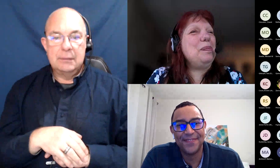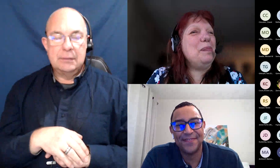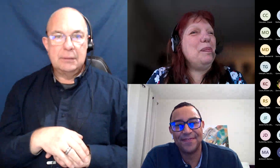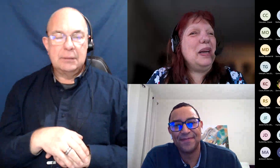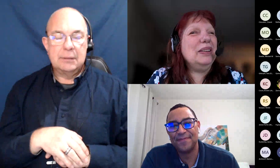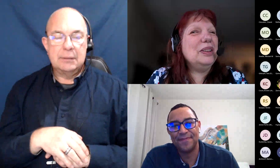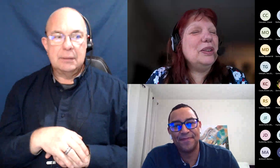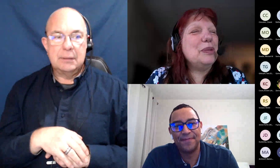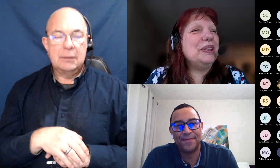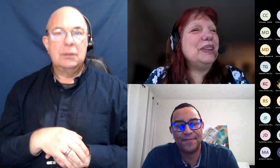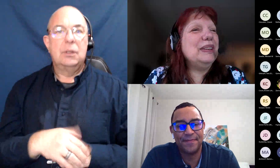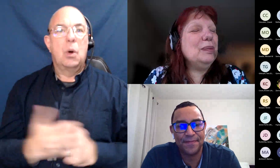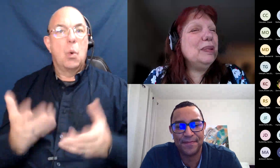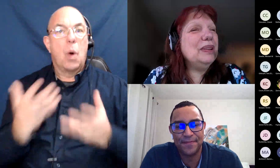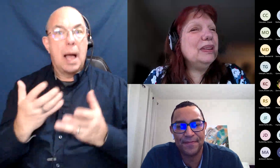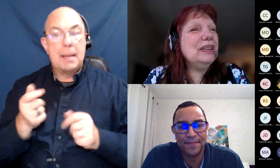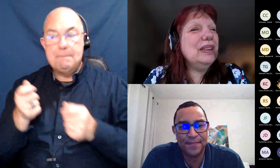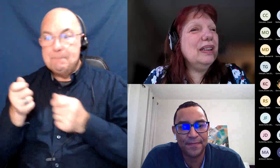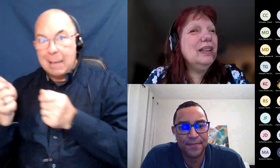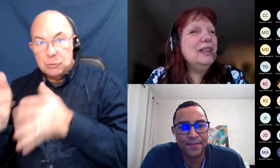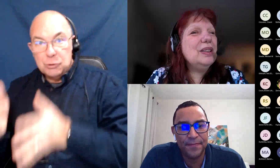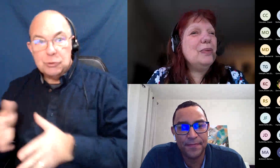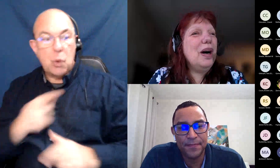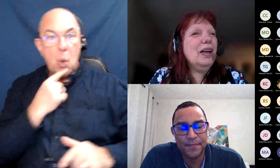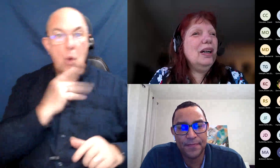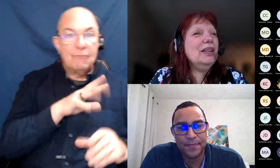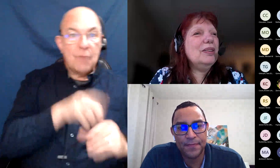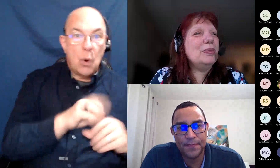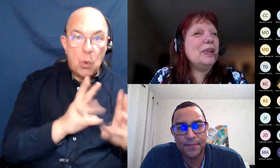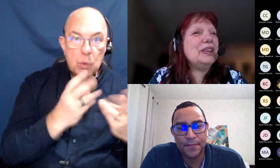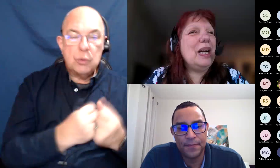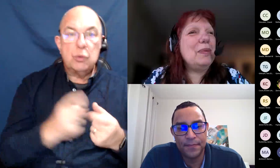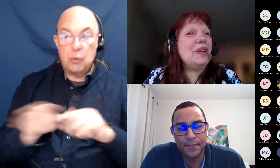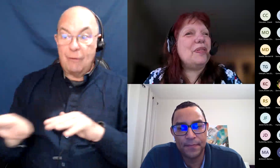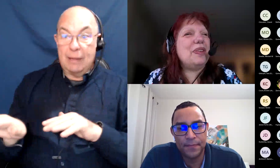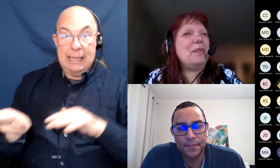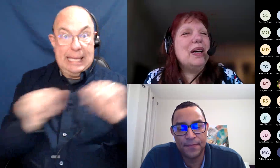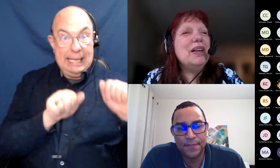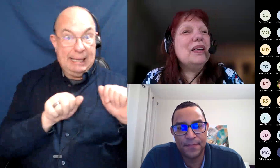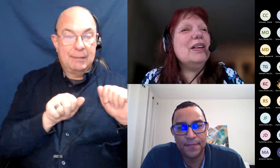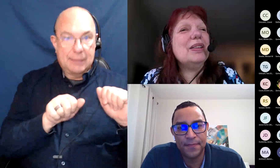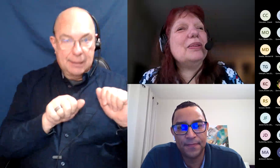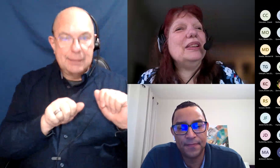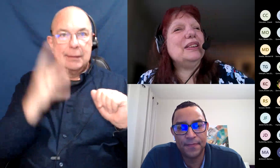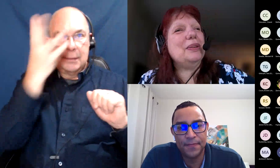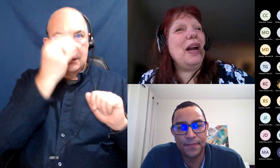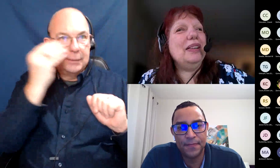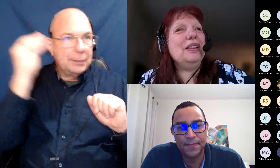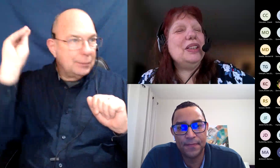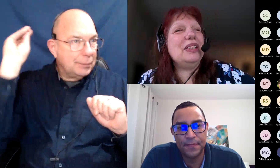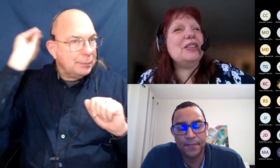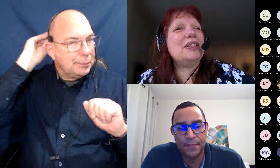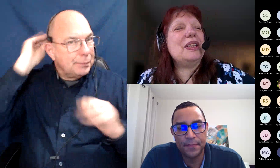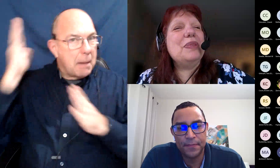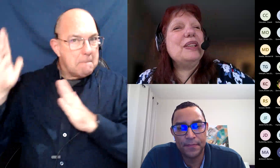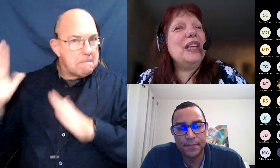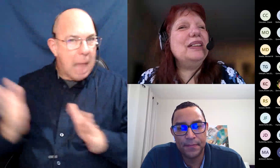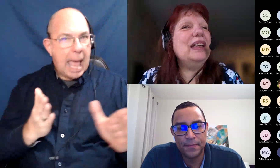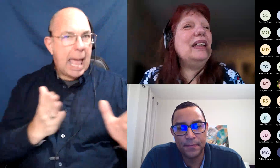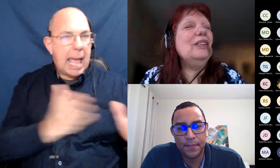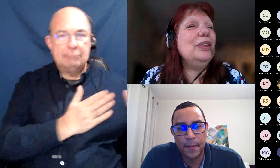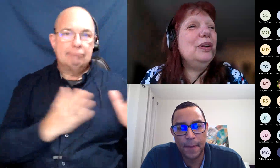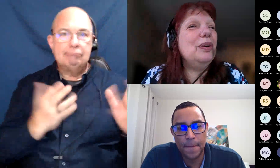like managers, participants today to walk out of this workshop with some concrete strategies,